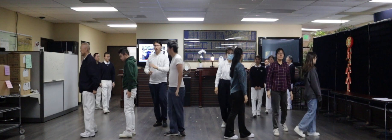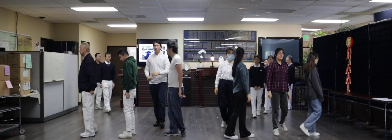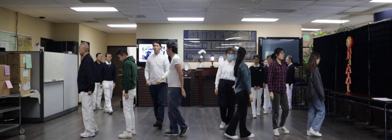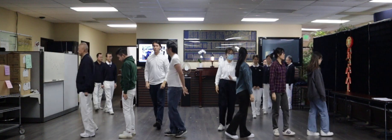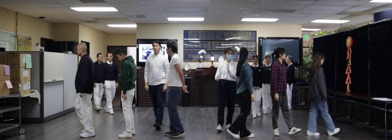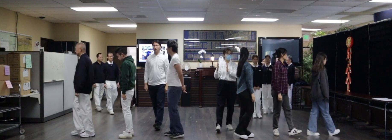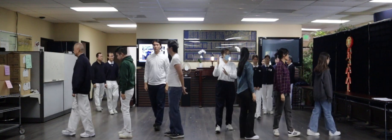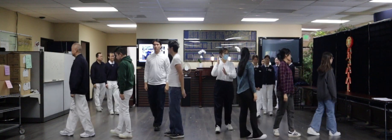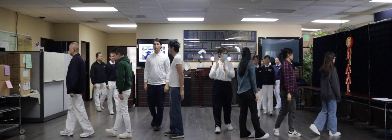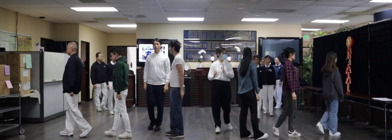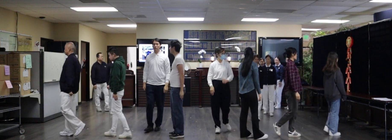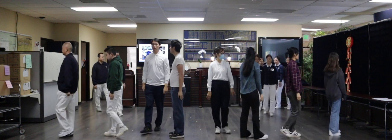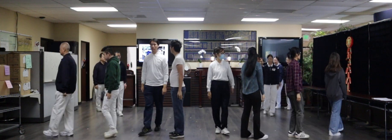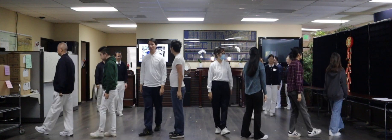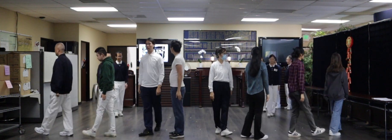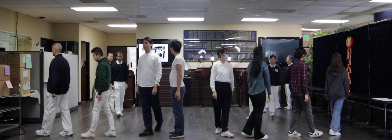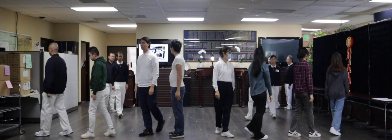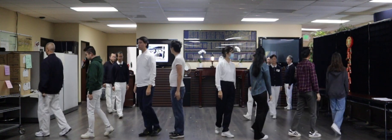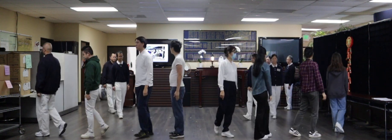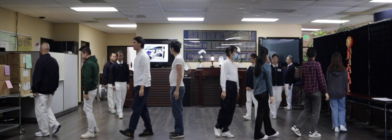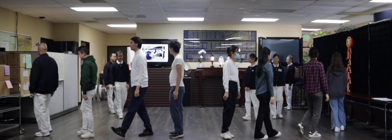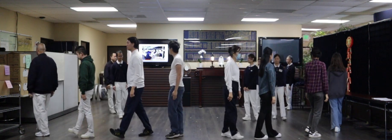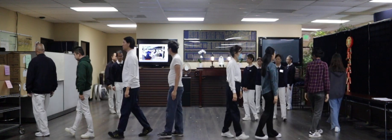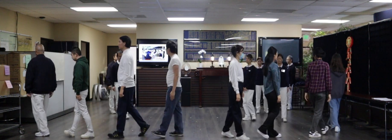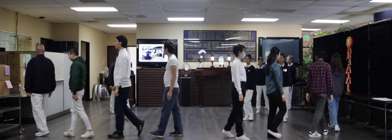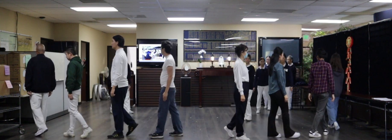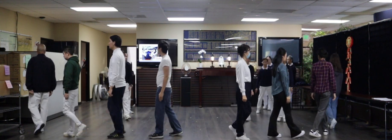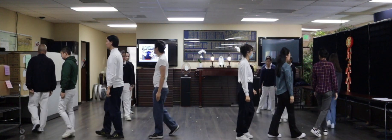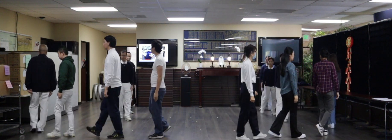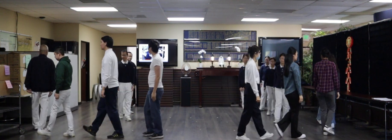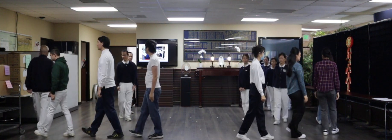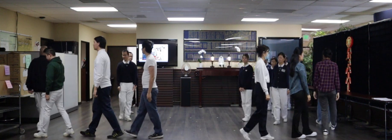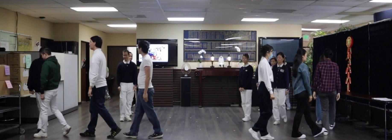happen?